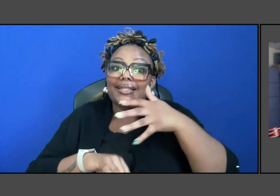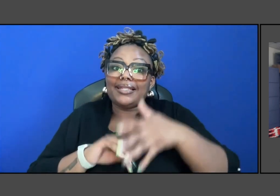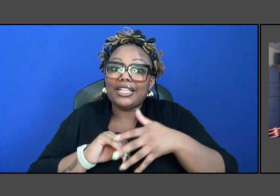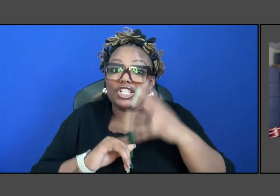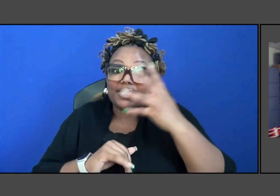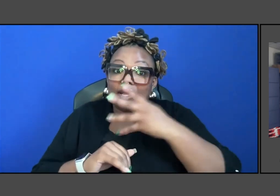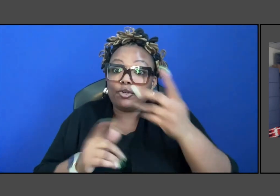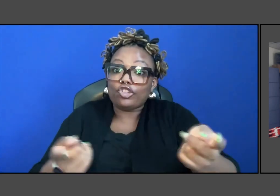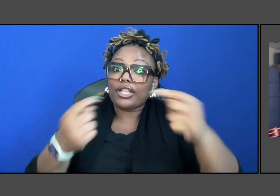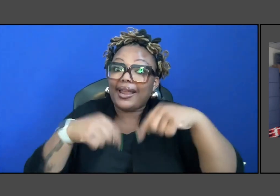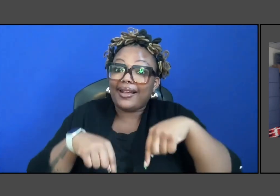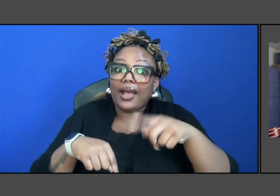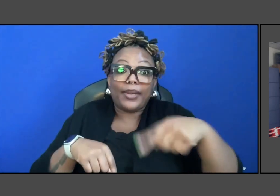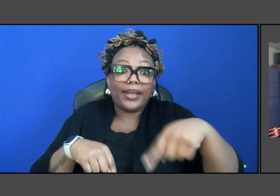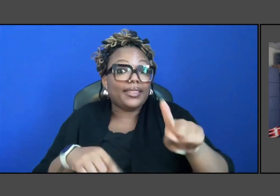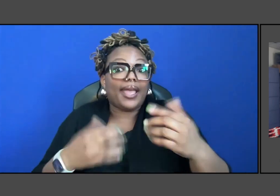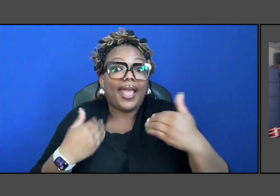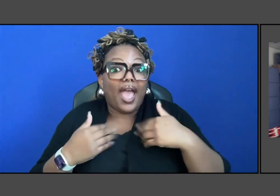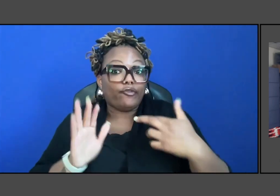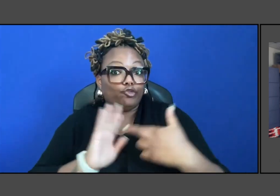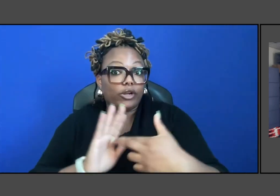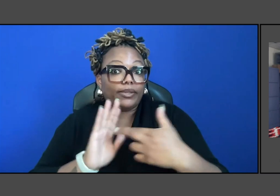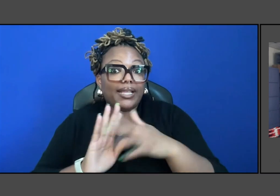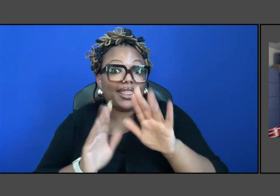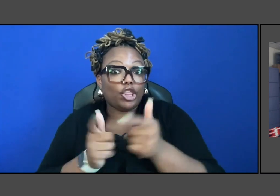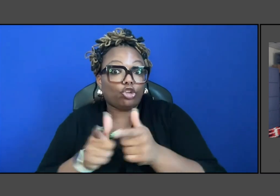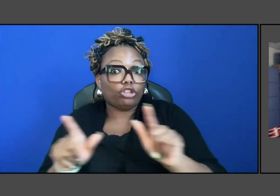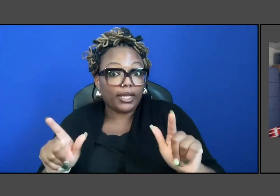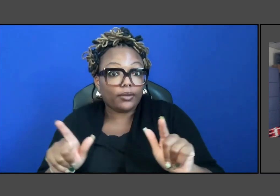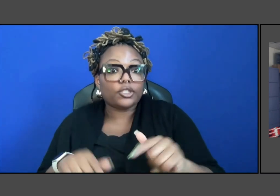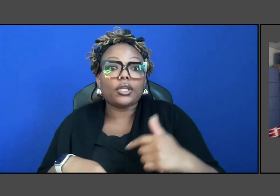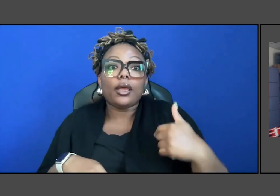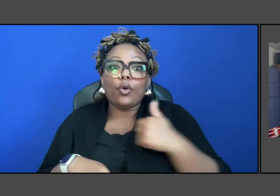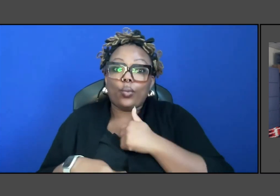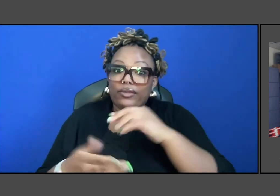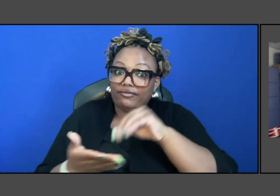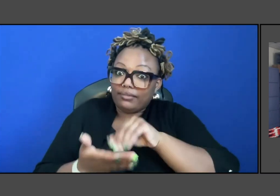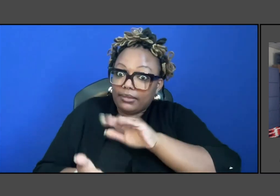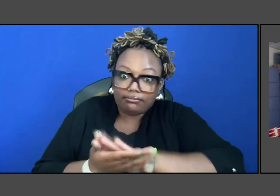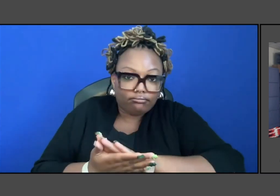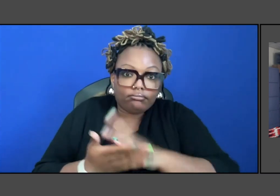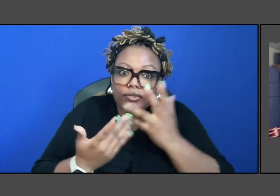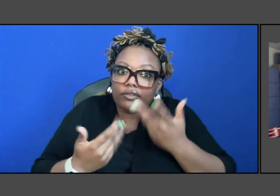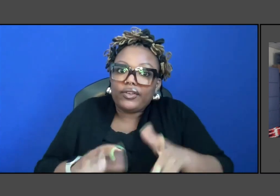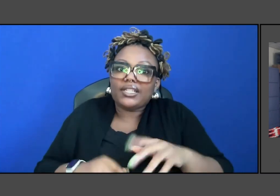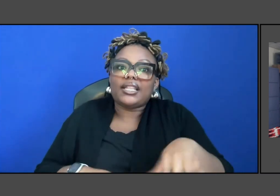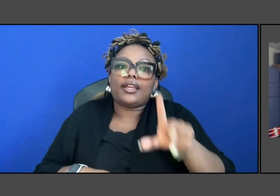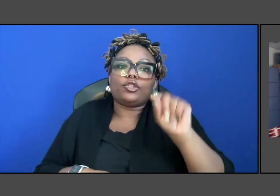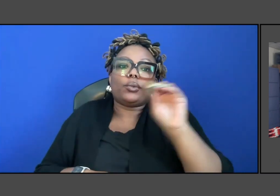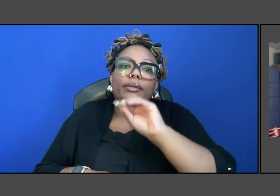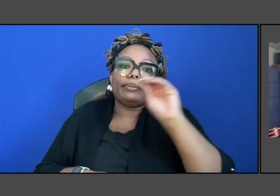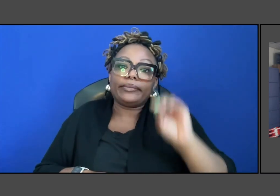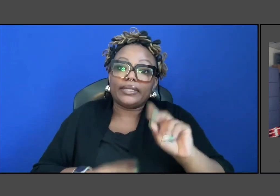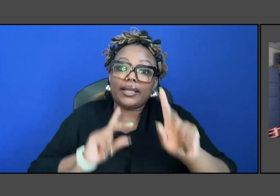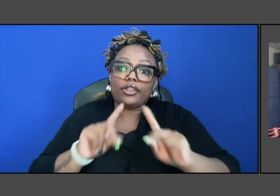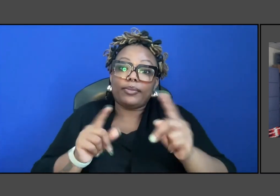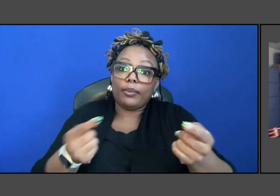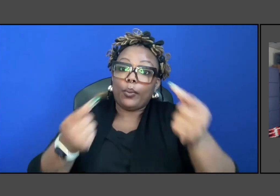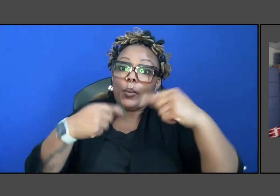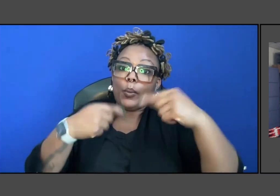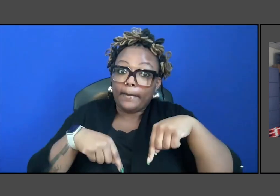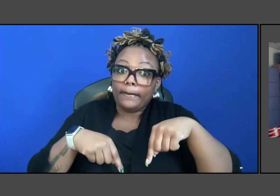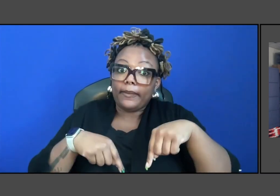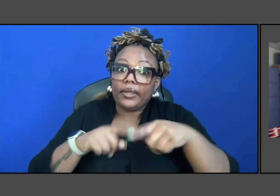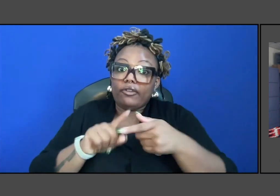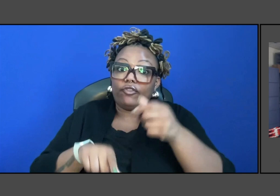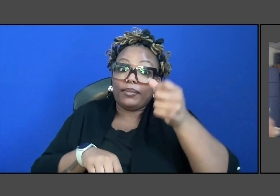them having representation in their languages. We've documented that at least 20% of the people coming through the southern door